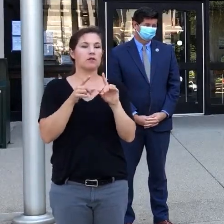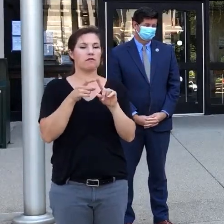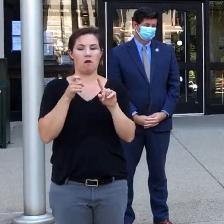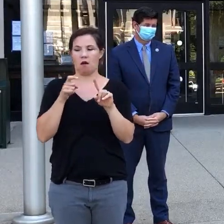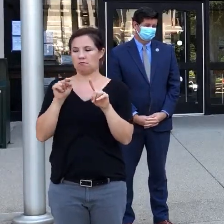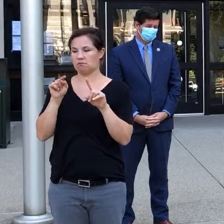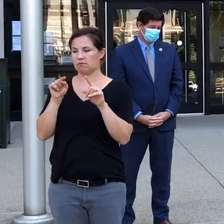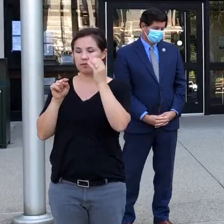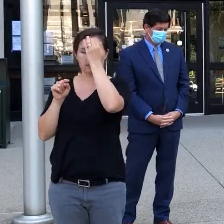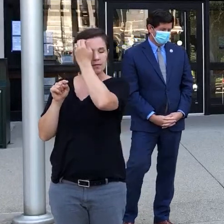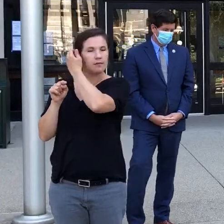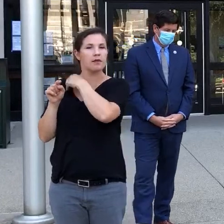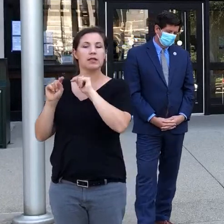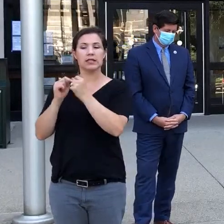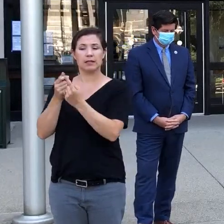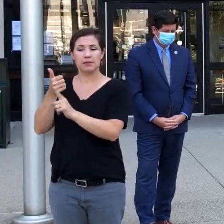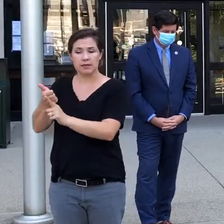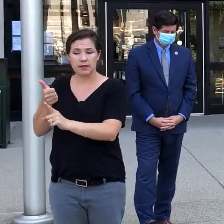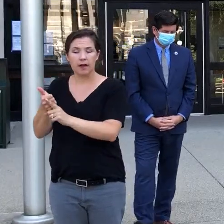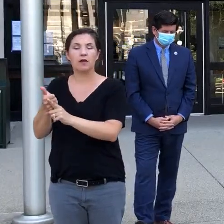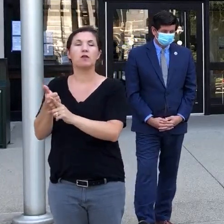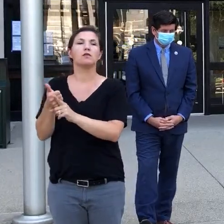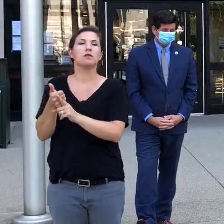teams and